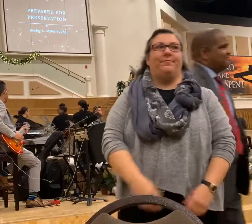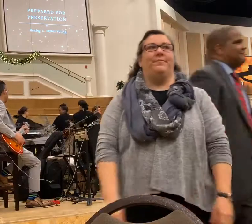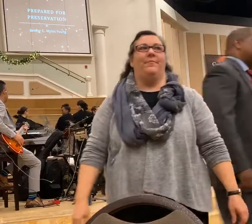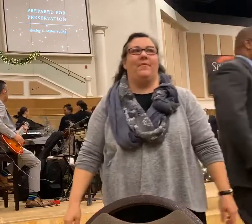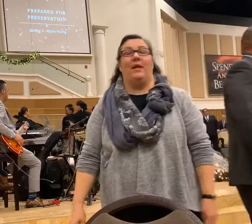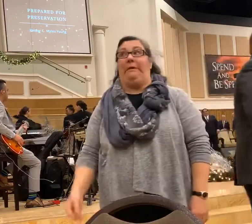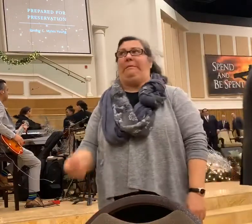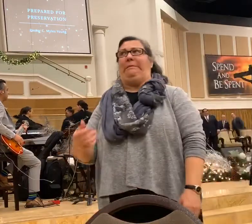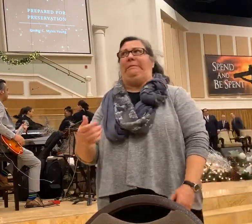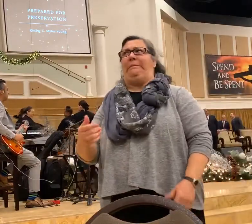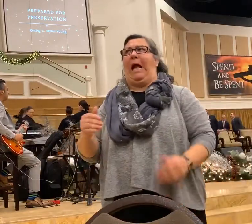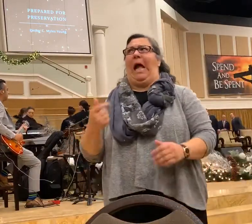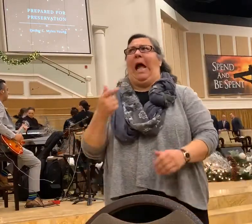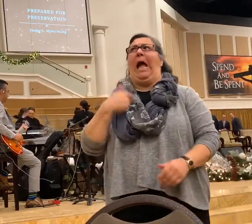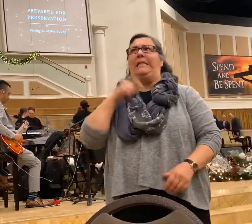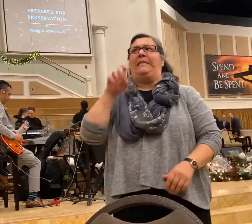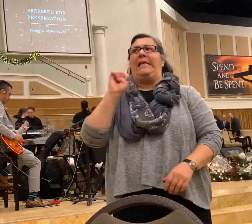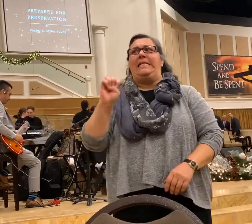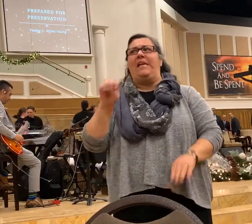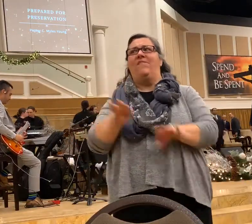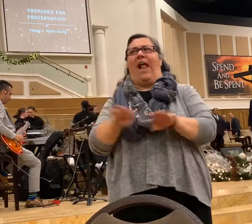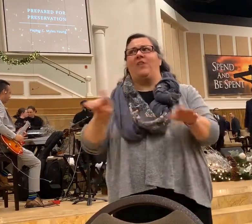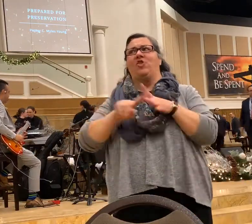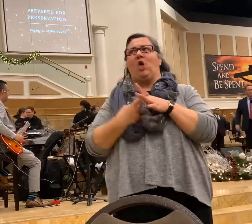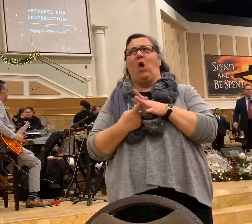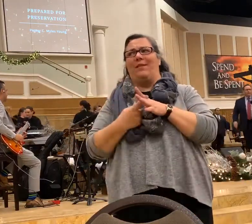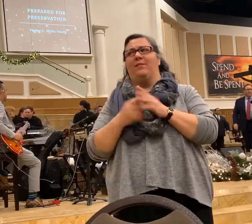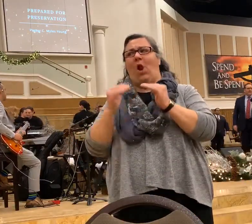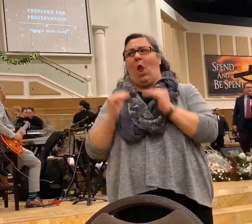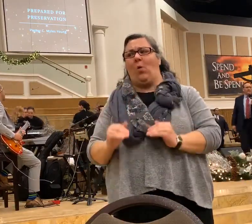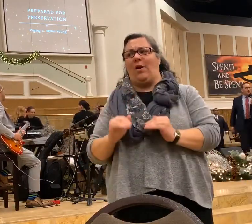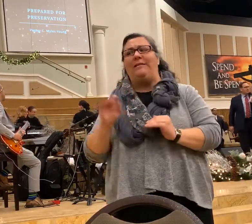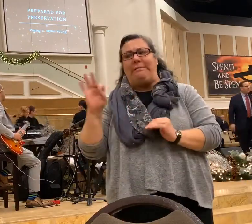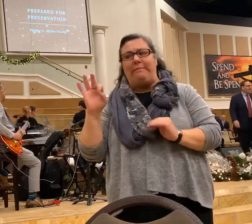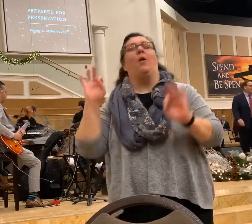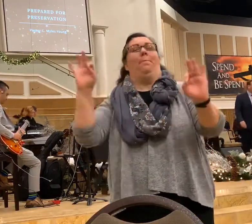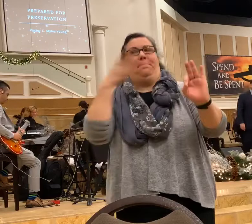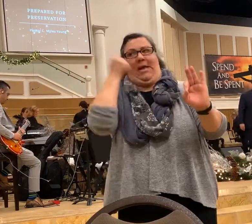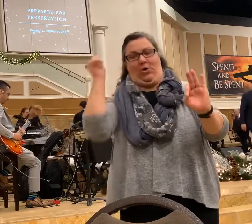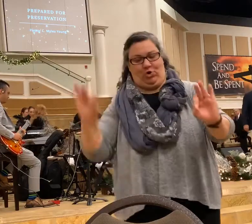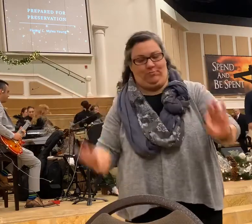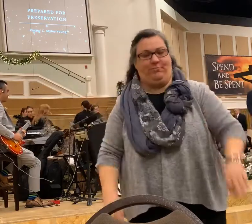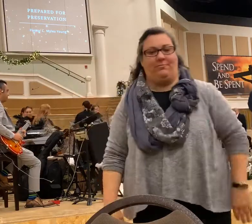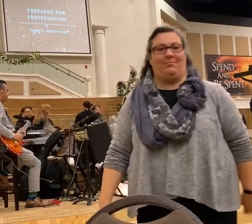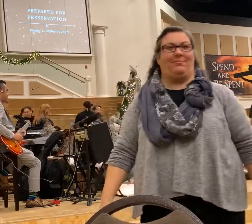I may not make it. Give me an E-flat to start. That's a good open key.